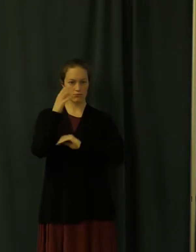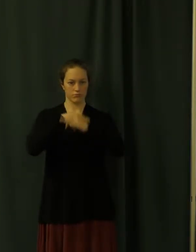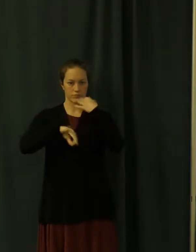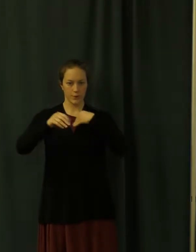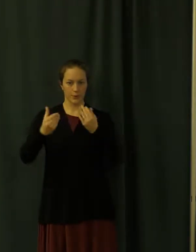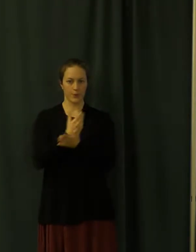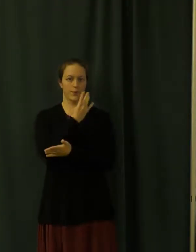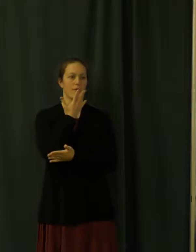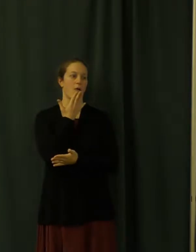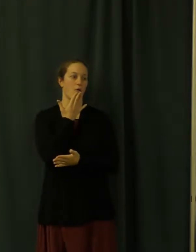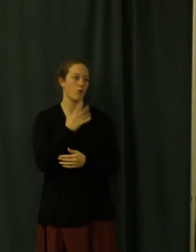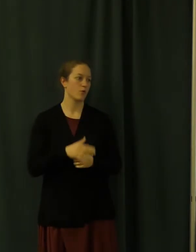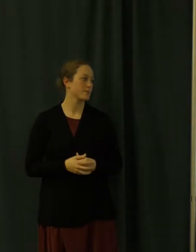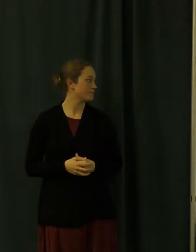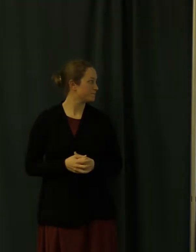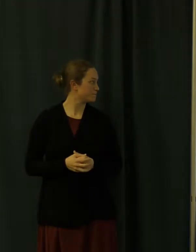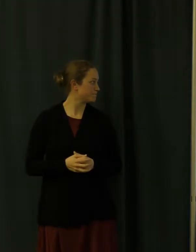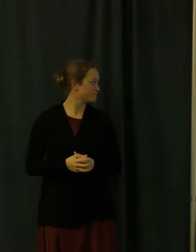color.